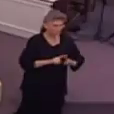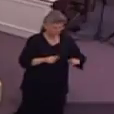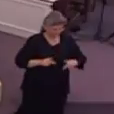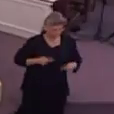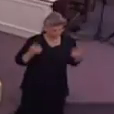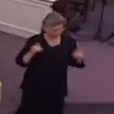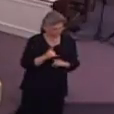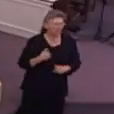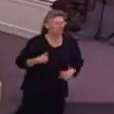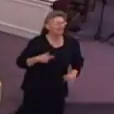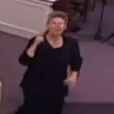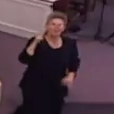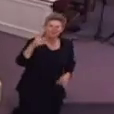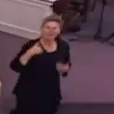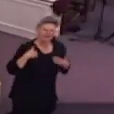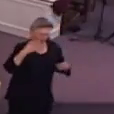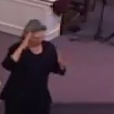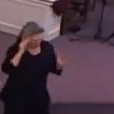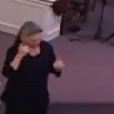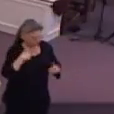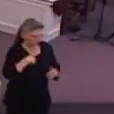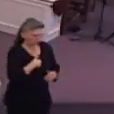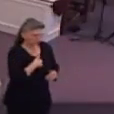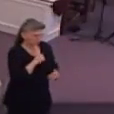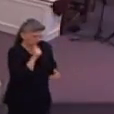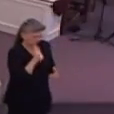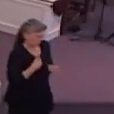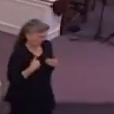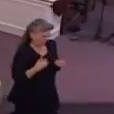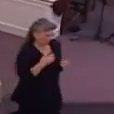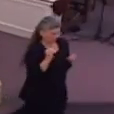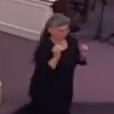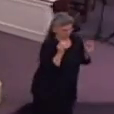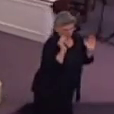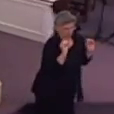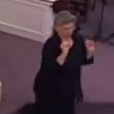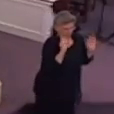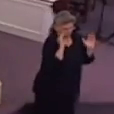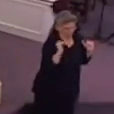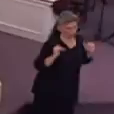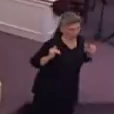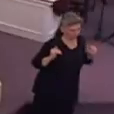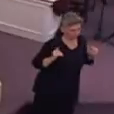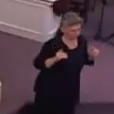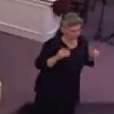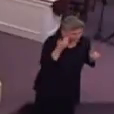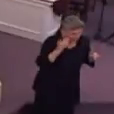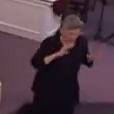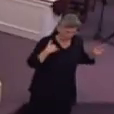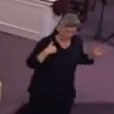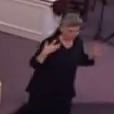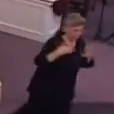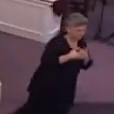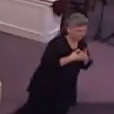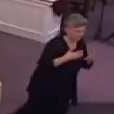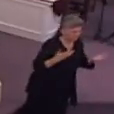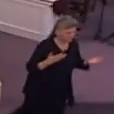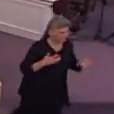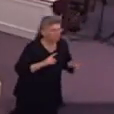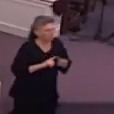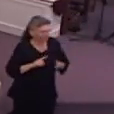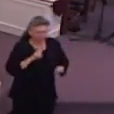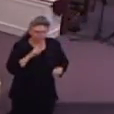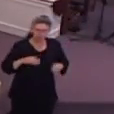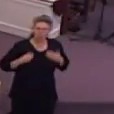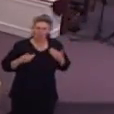us when we didn't have any hope. Well, He had a place for us when we didn't know that we would fit in. Oh, I'm so